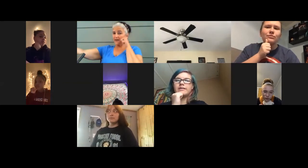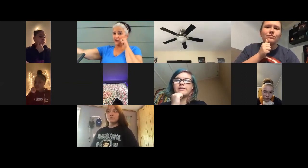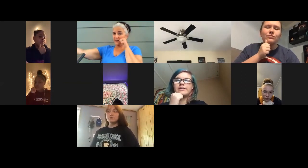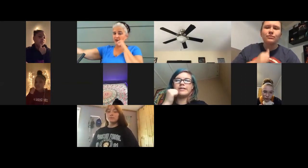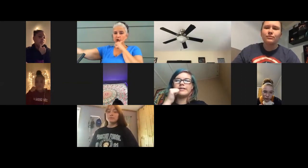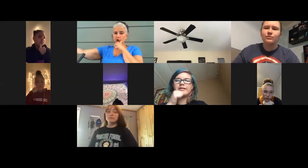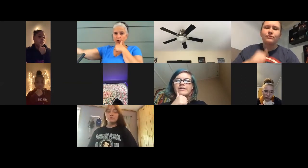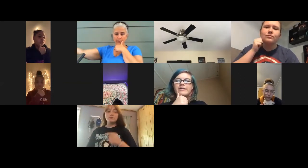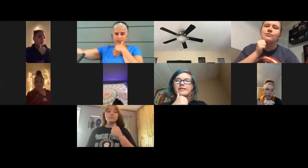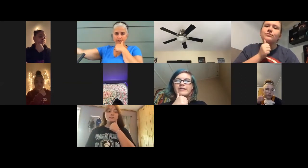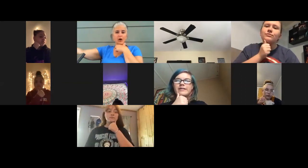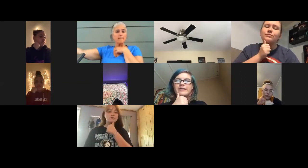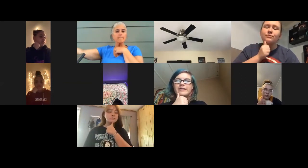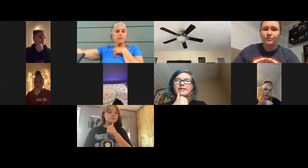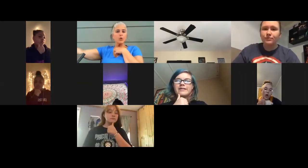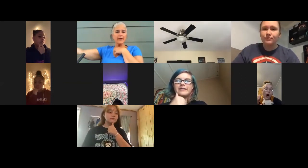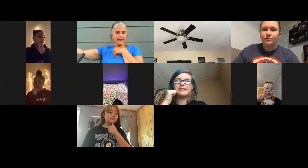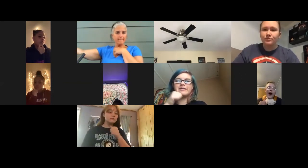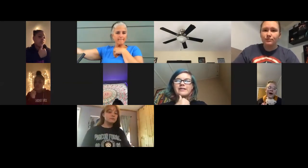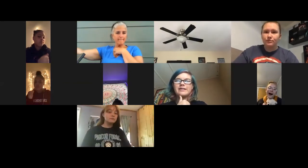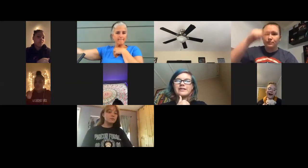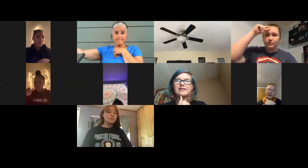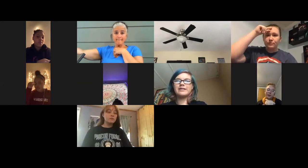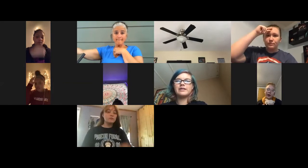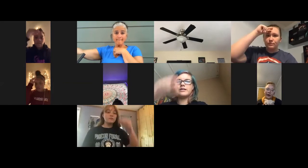Like bonnet strings. Girl. Boy.